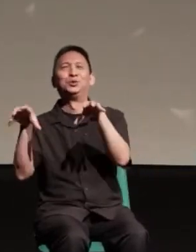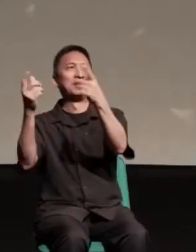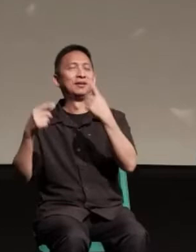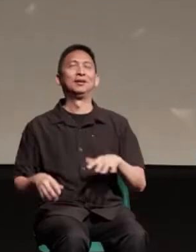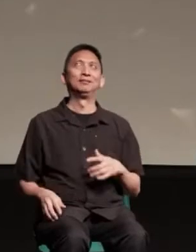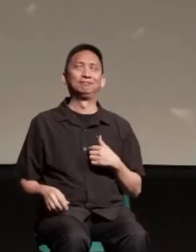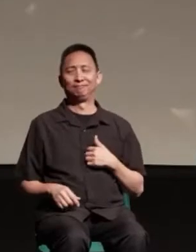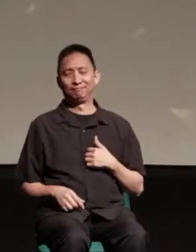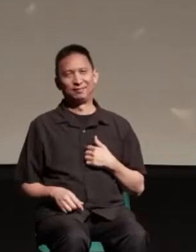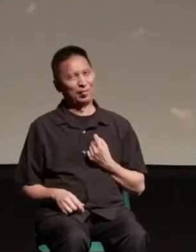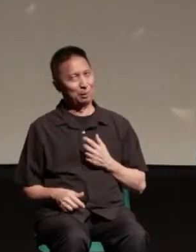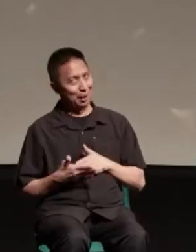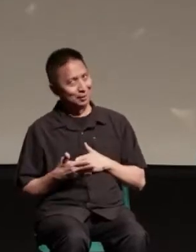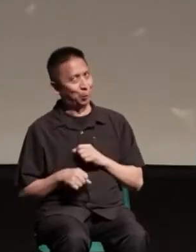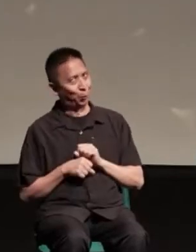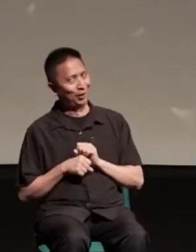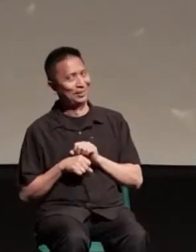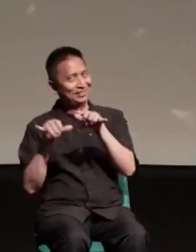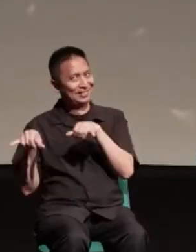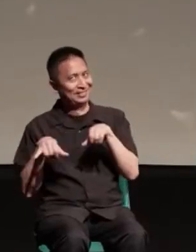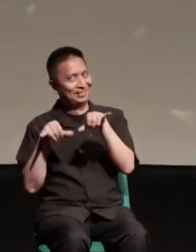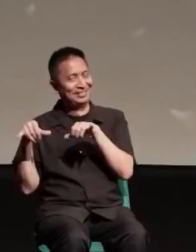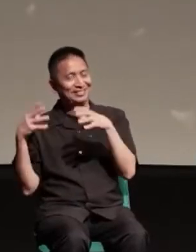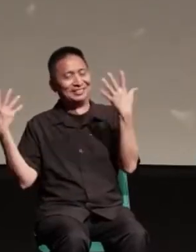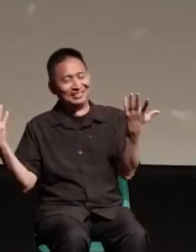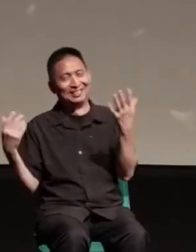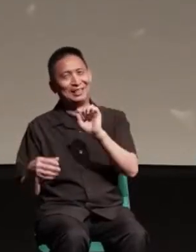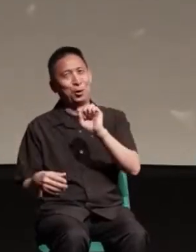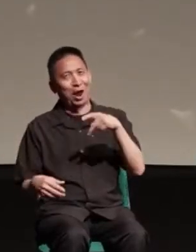the standards are one of the key things that sets us apart.